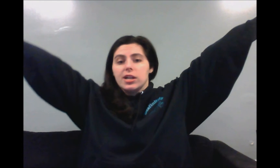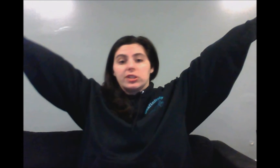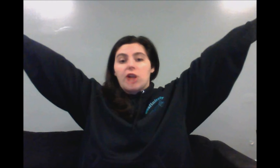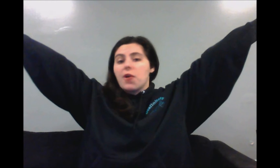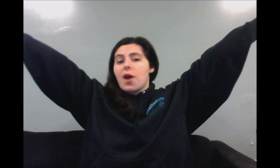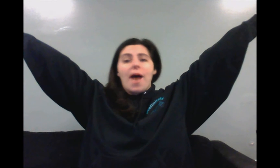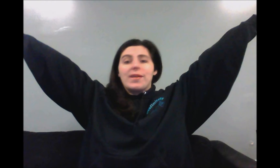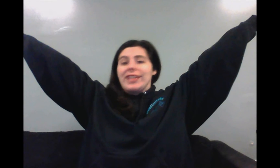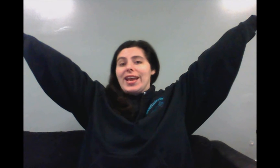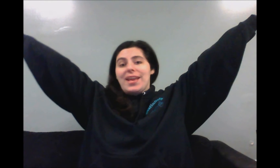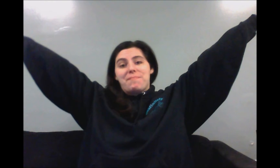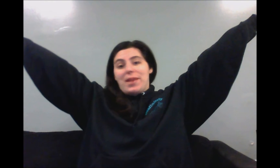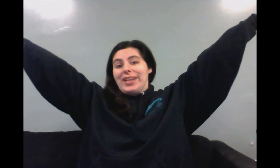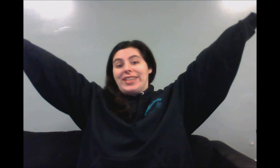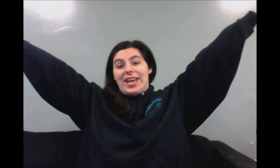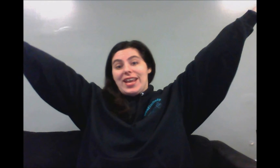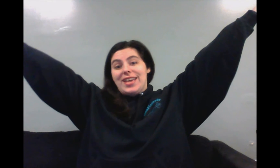Don't know how I did it, but I did it.